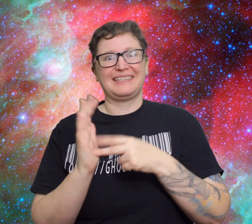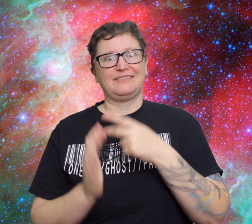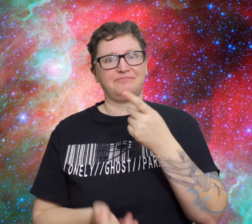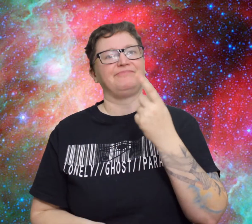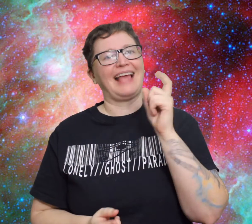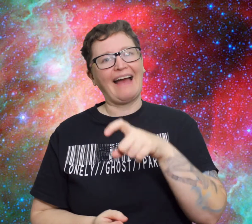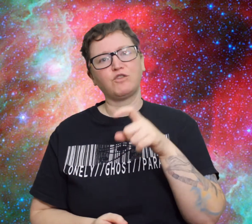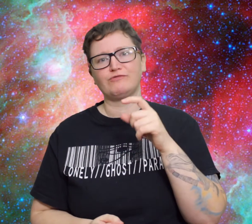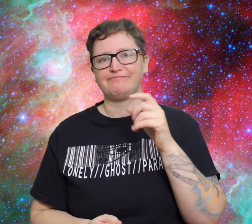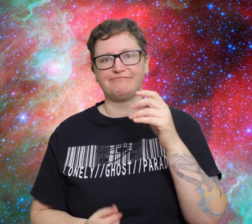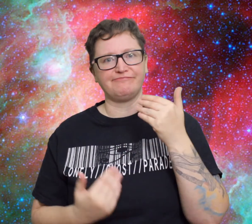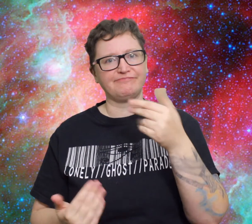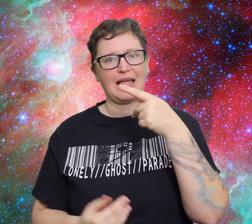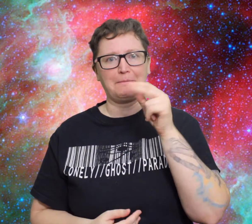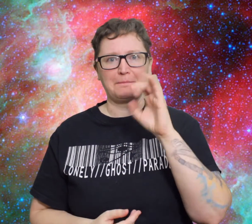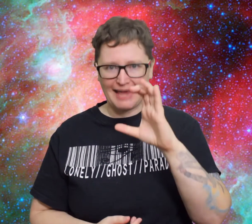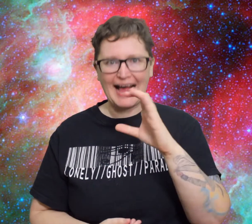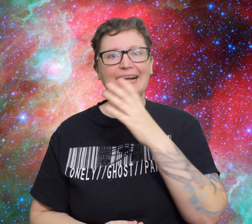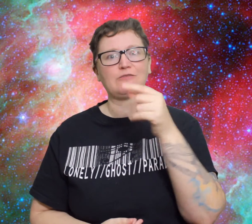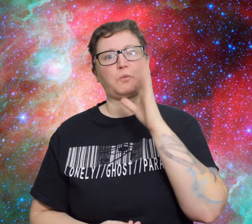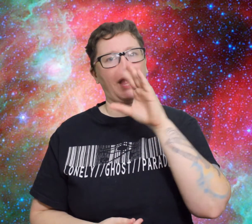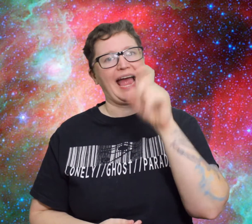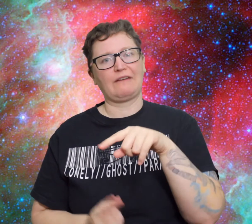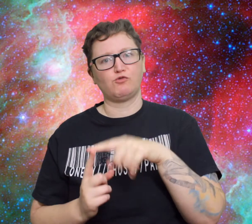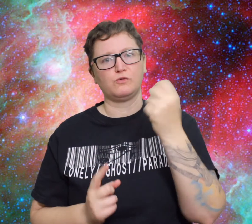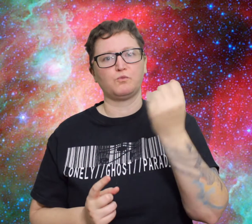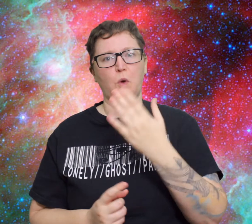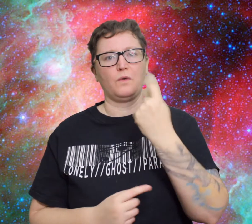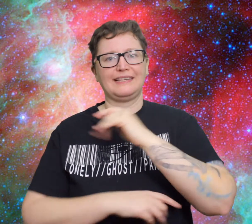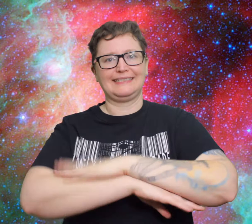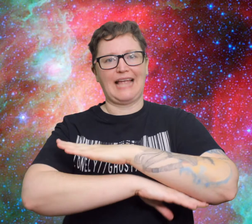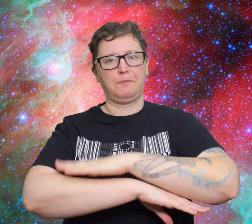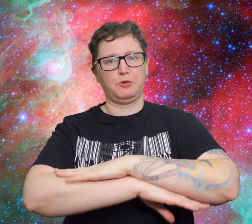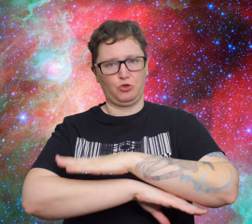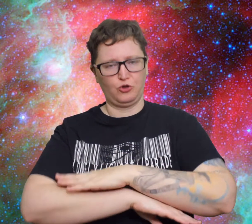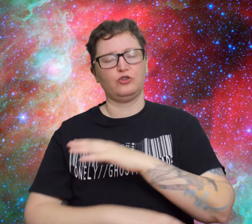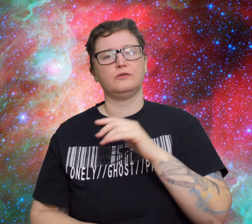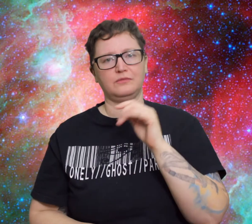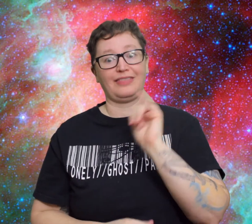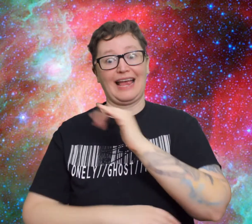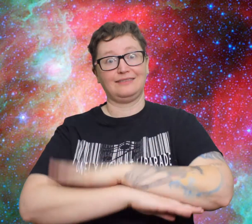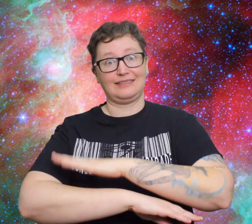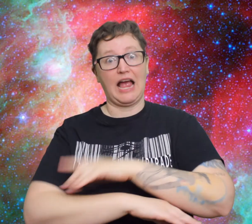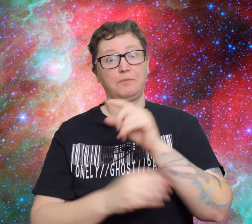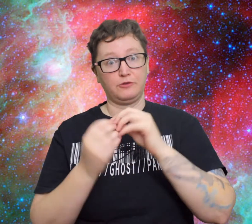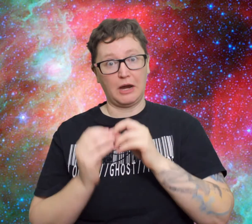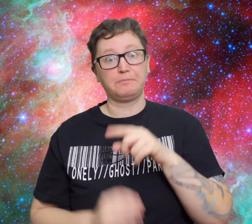below, then that means you have to do the panic, and you're going to have to roll for the table. And